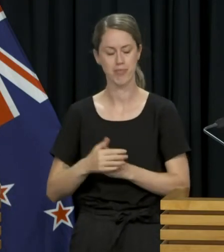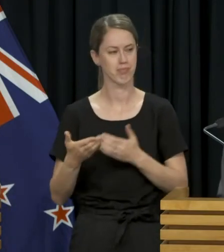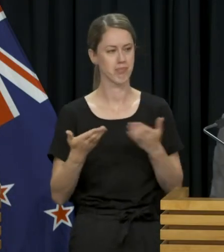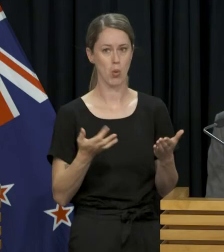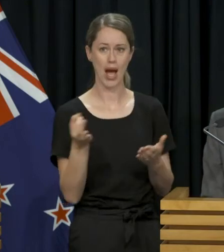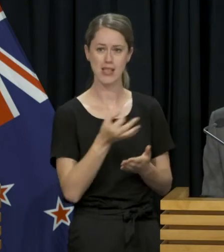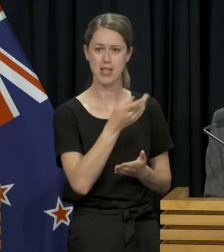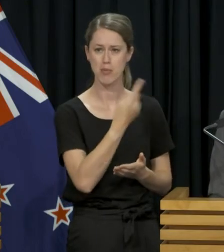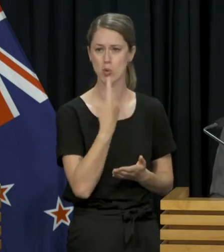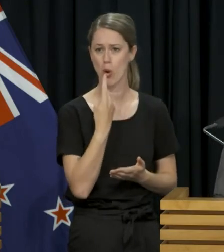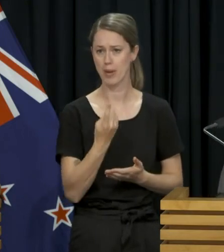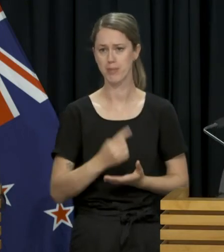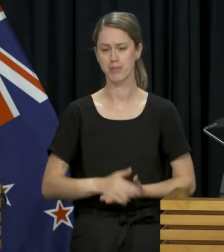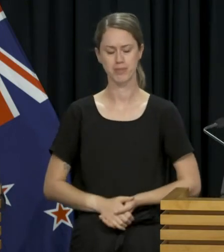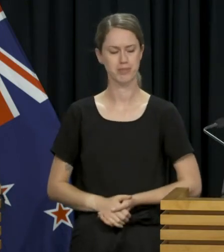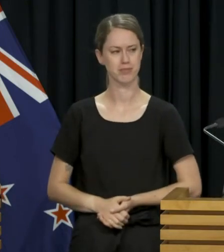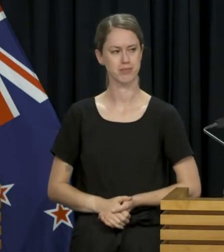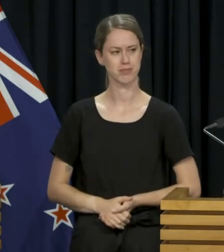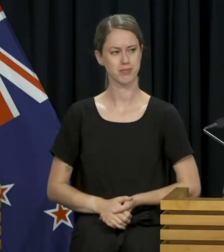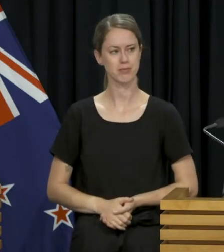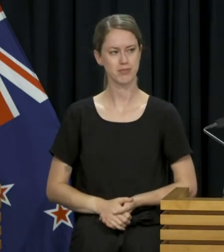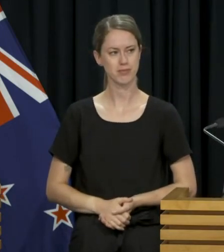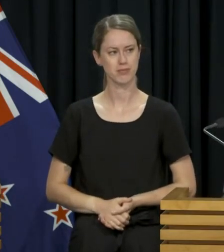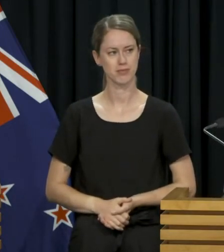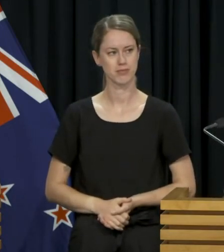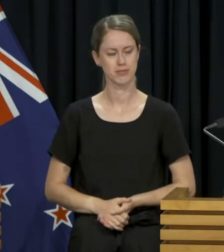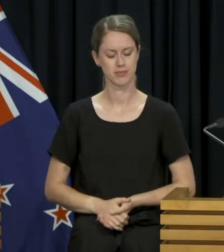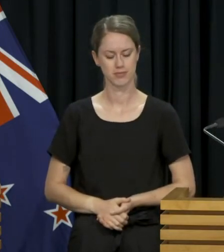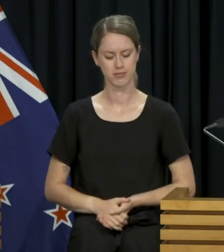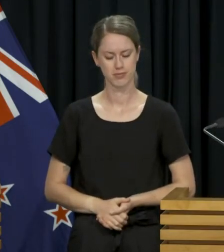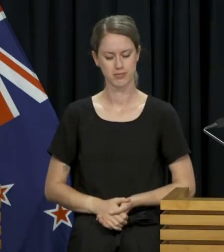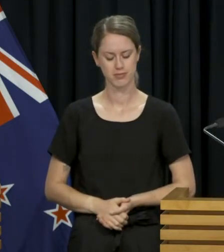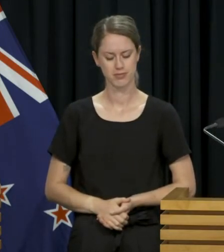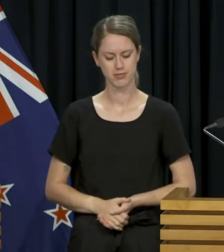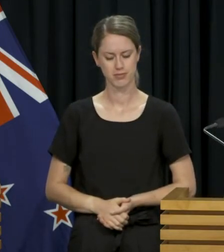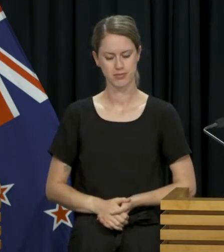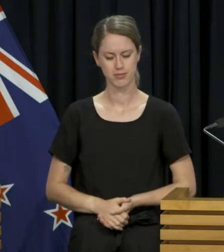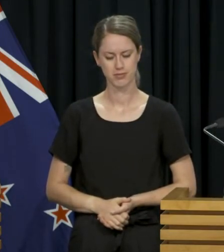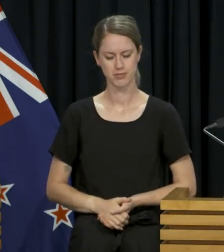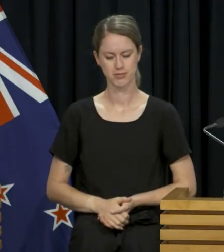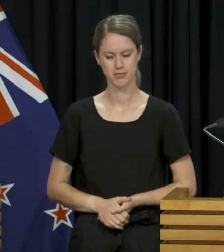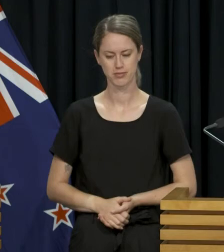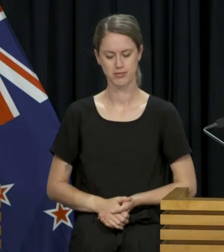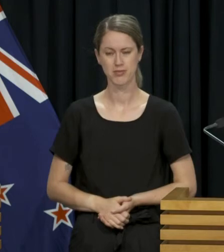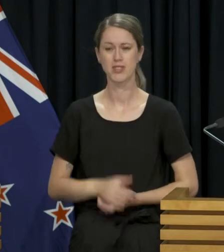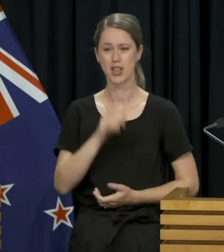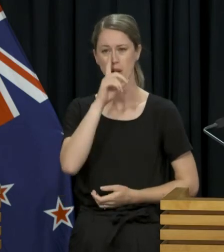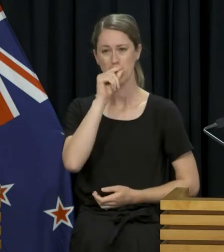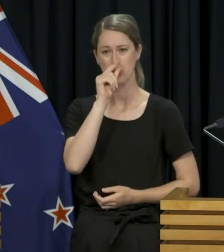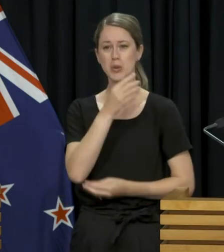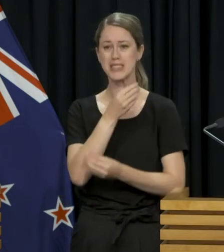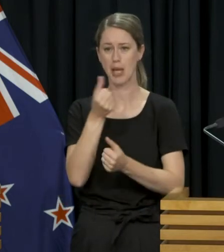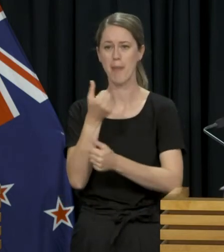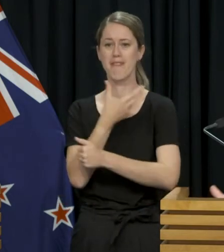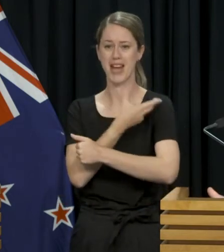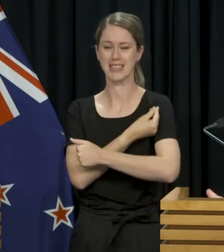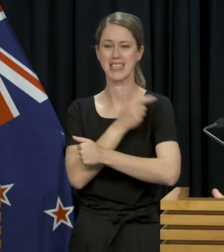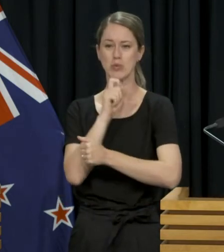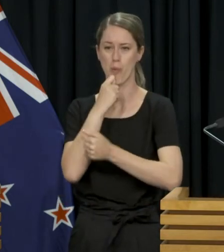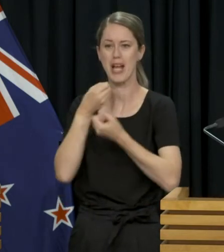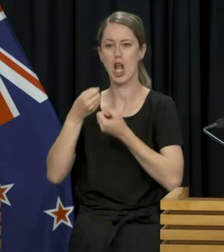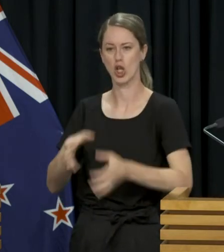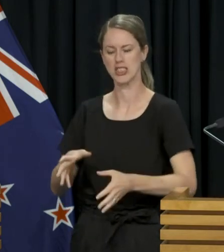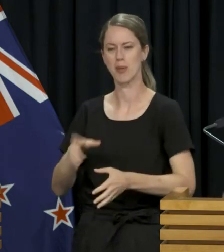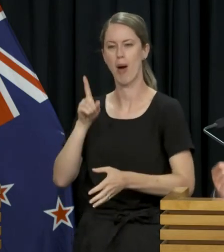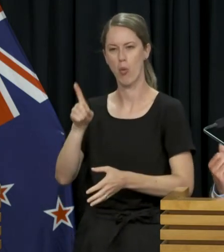ask the Director General to comment in more detail on that. Yes, so the potential for wastage, as it were, is built into the ordering in the